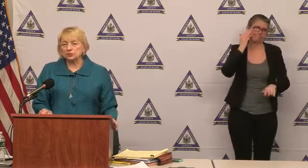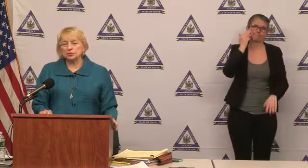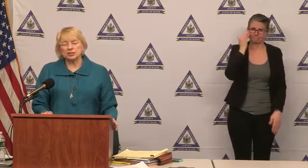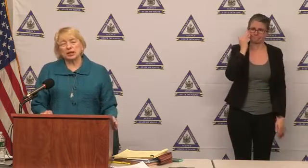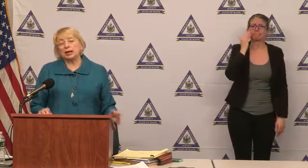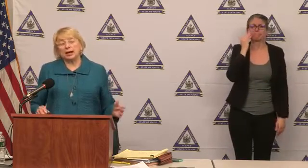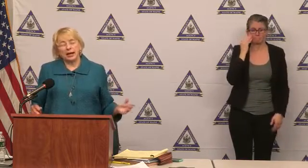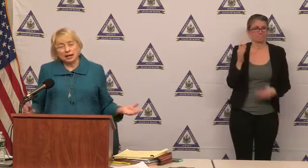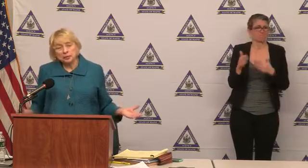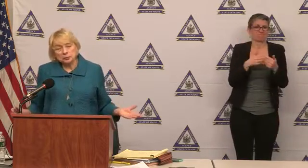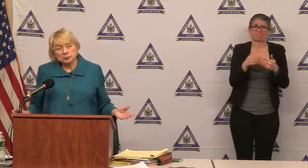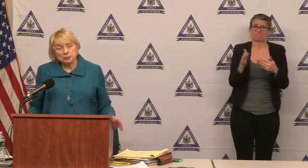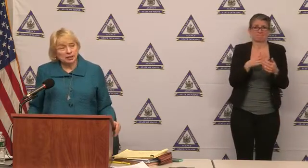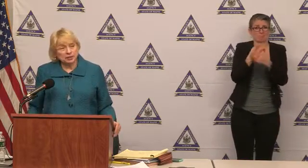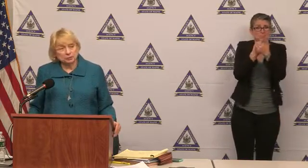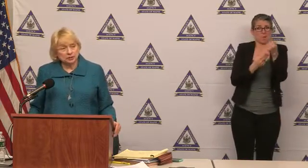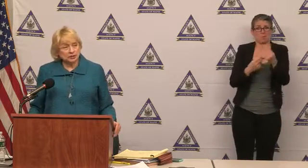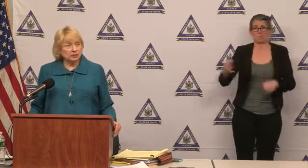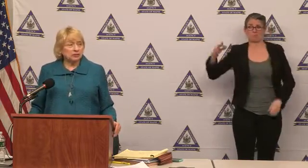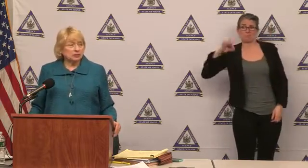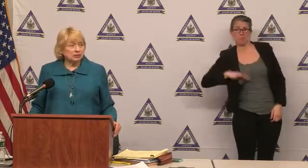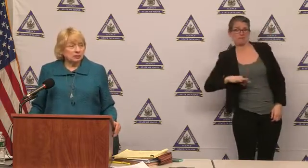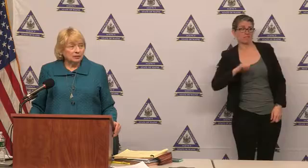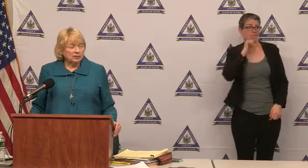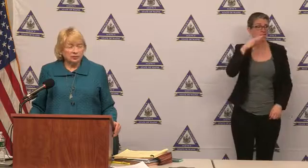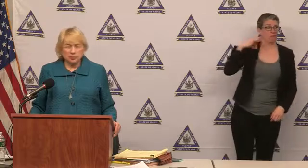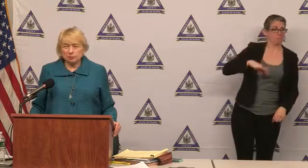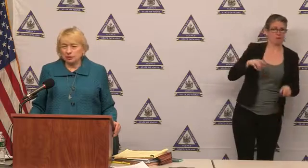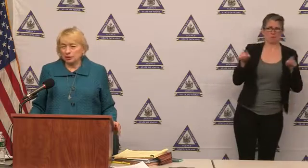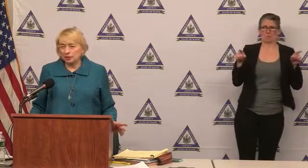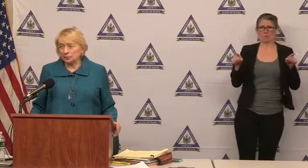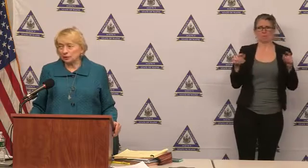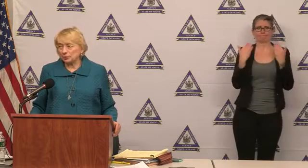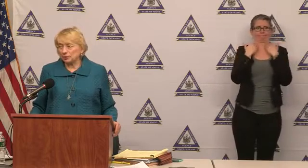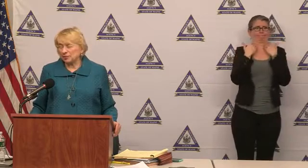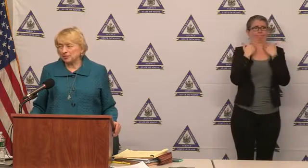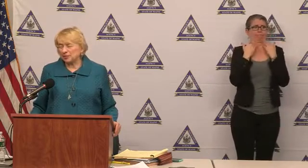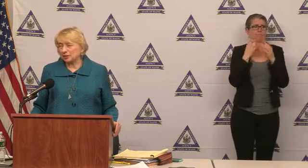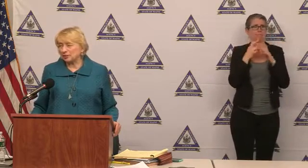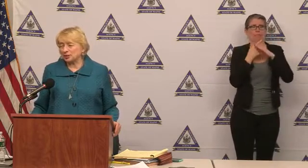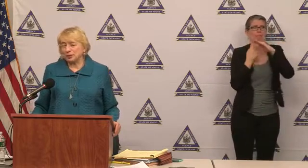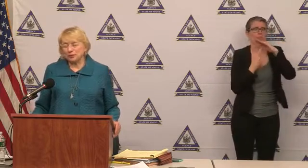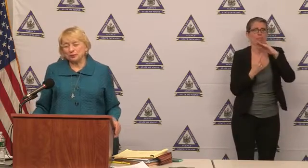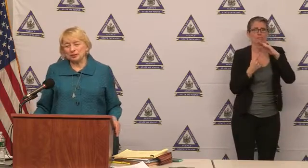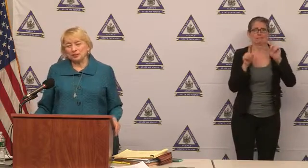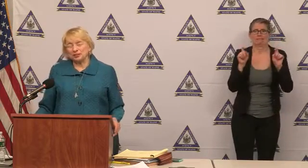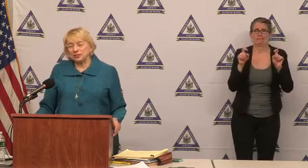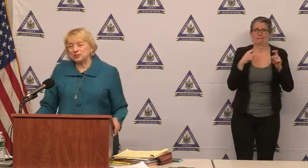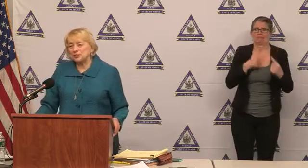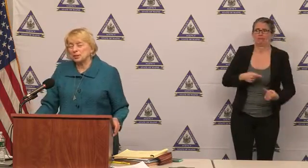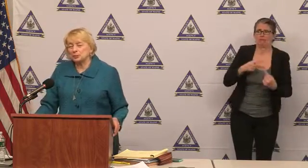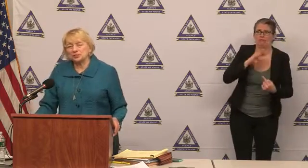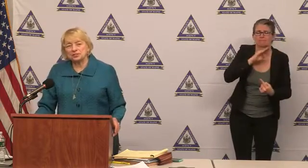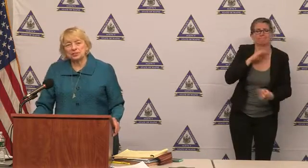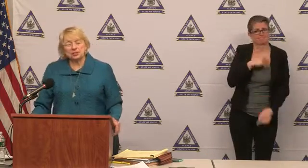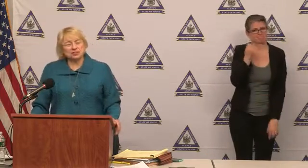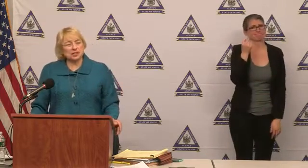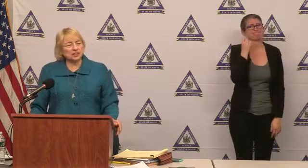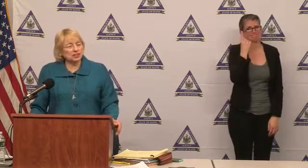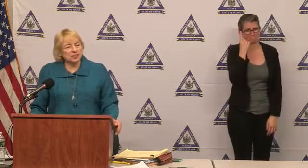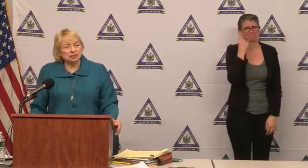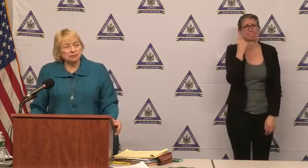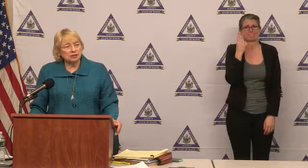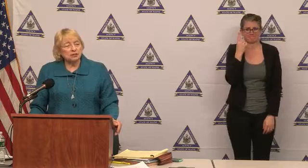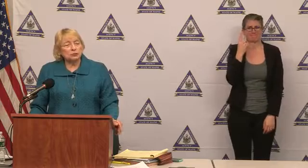all sorts. I know people in my community enjoy a Beano game on the weekends at the Elks Club or the American Legion suppers on